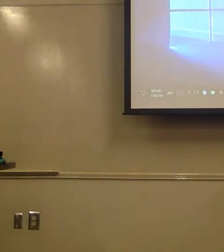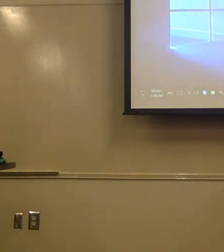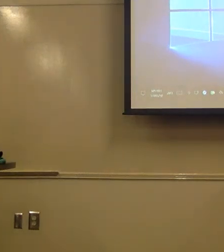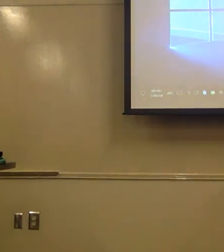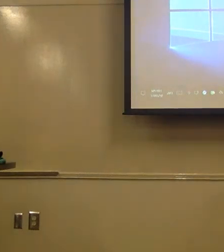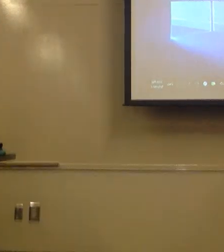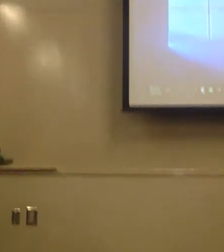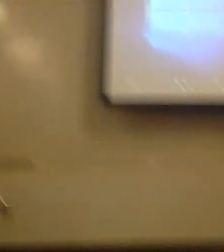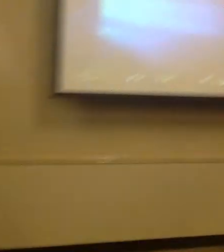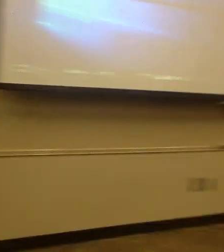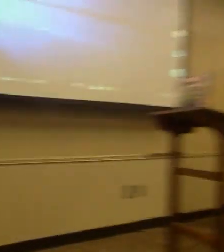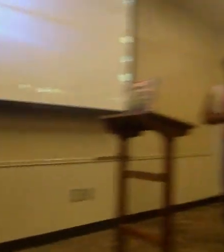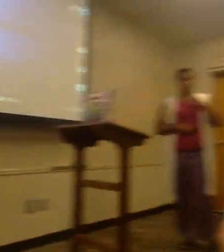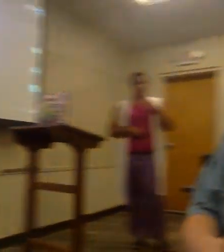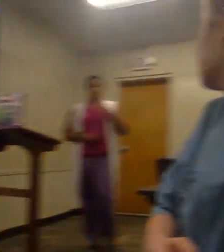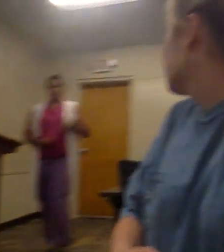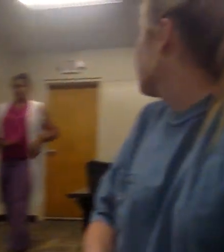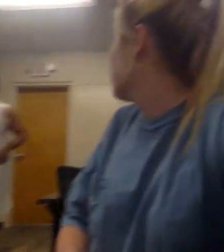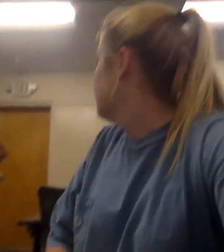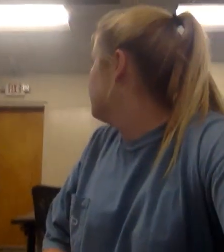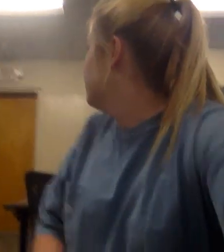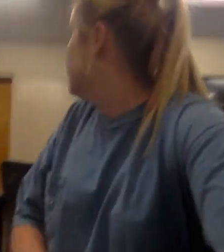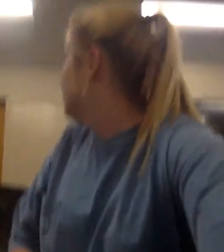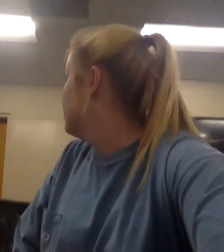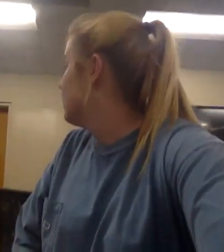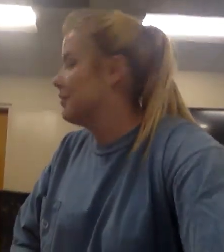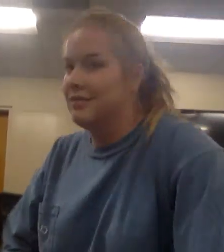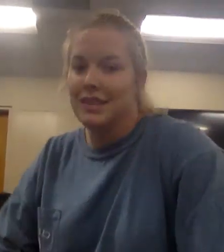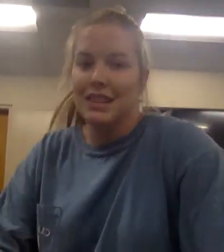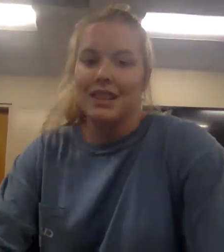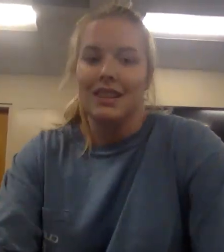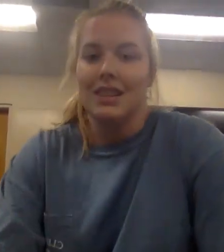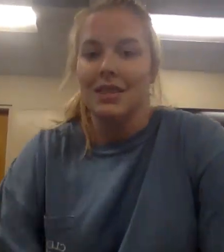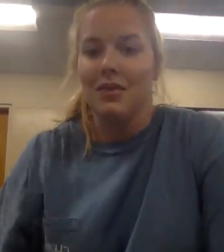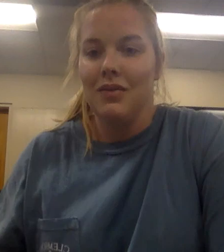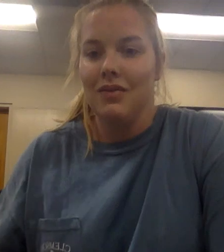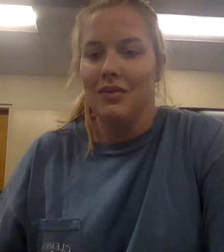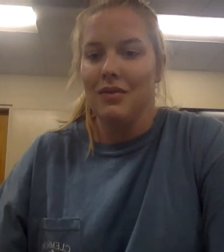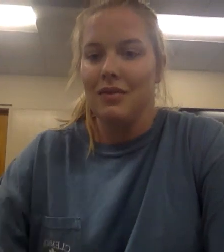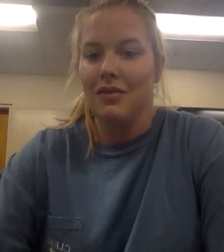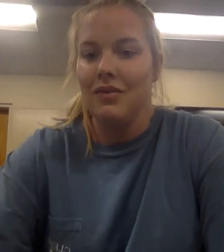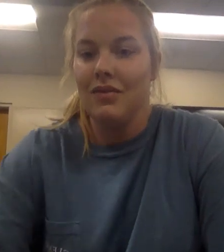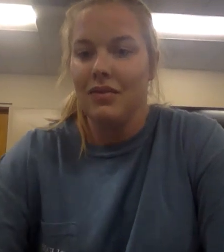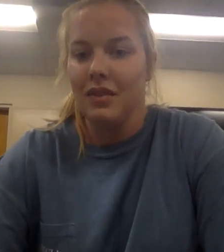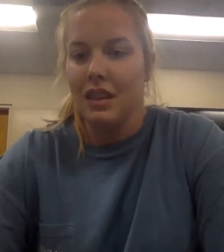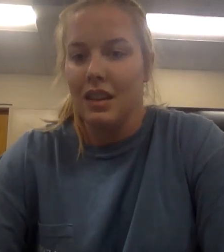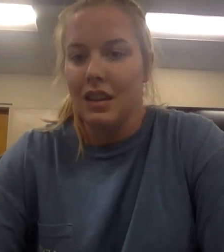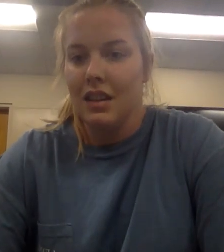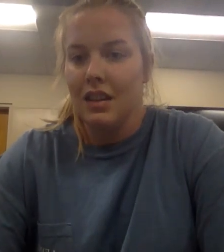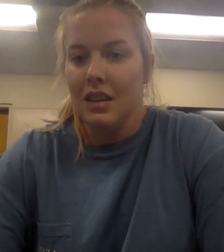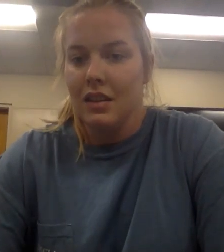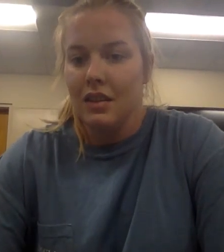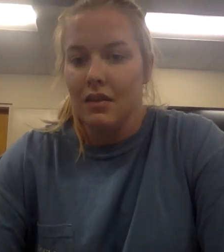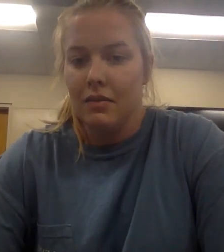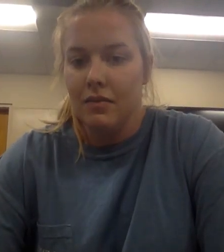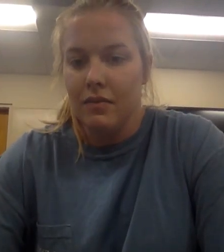medicine. Yeah, you can keep going. Go to stock markets. People want to take care of people. I mean,